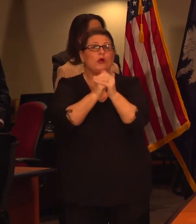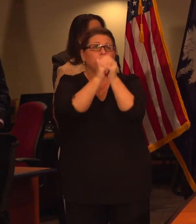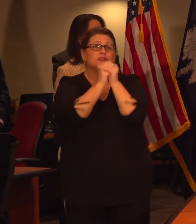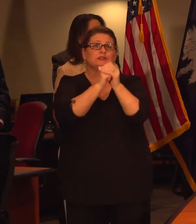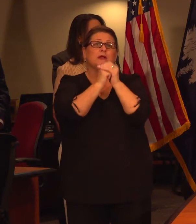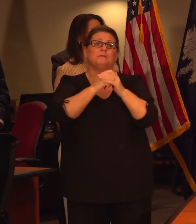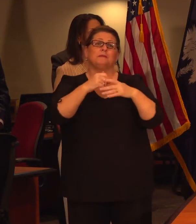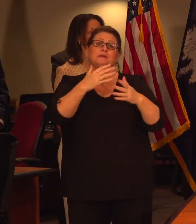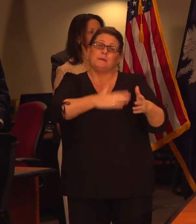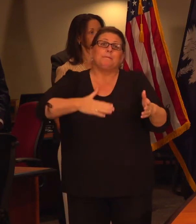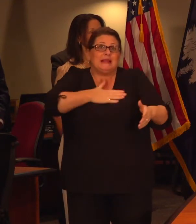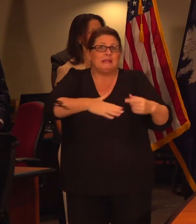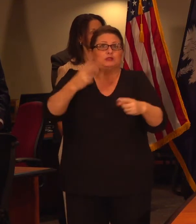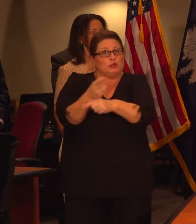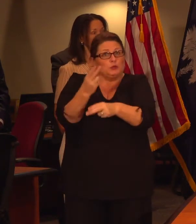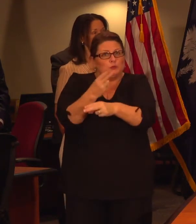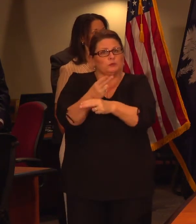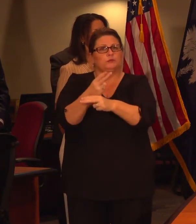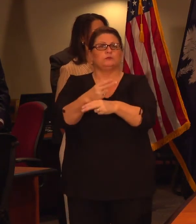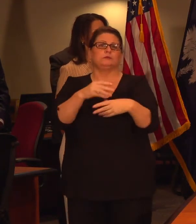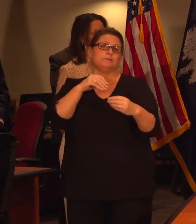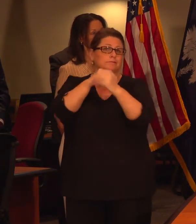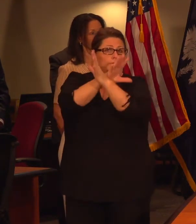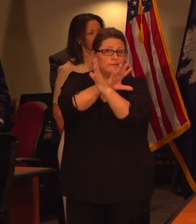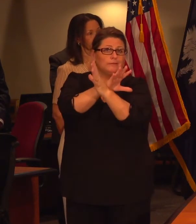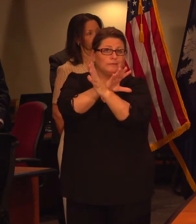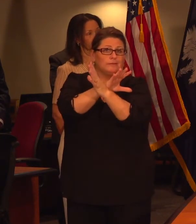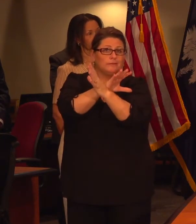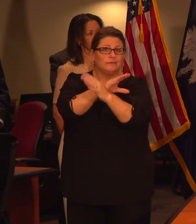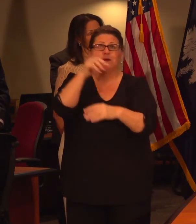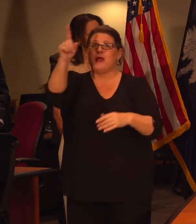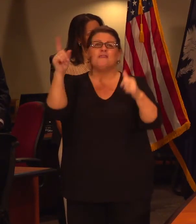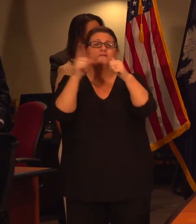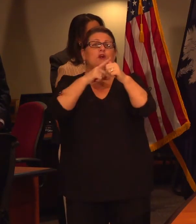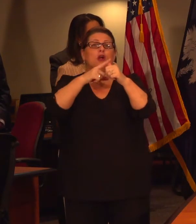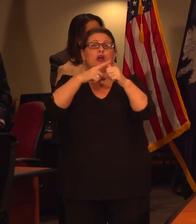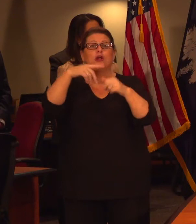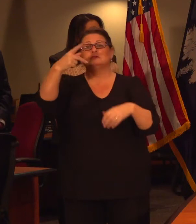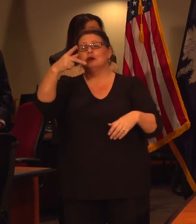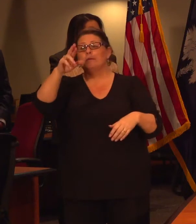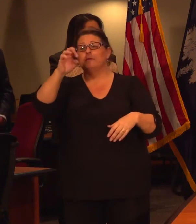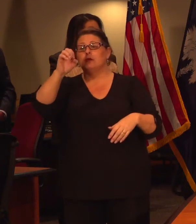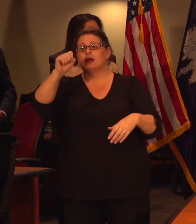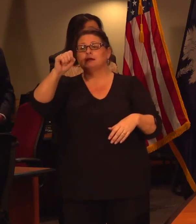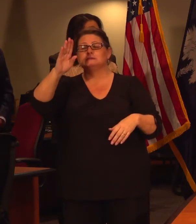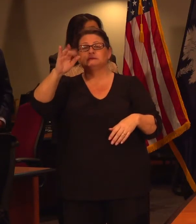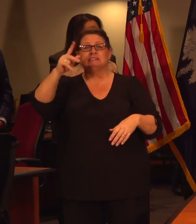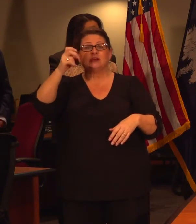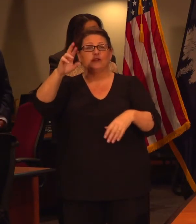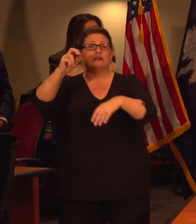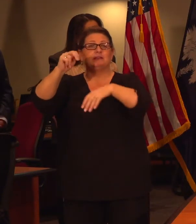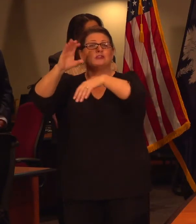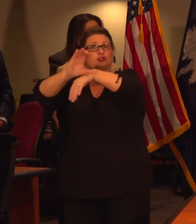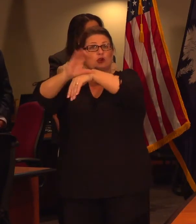is, go online. Peggy and I go online with First Presbyterian Church in Columbia. It's a little different because you don't have the whole